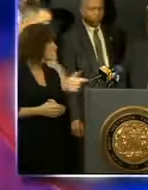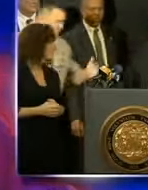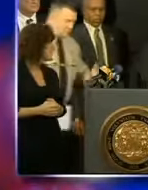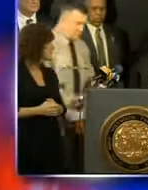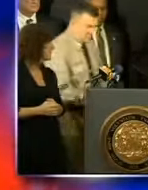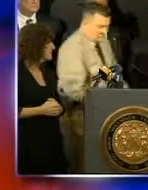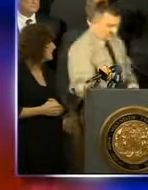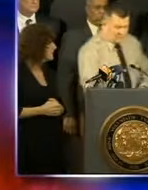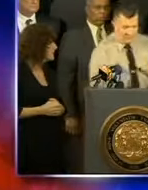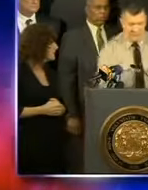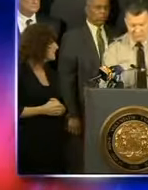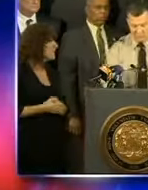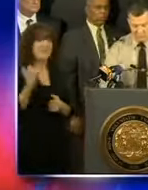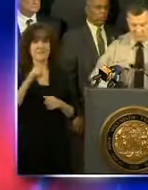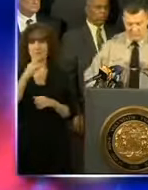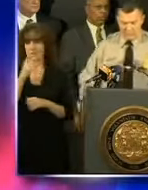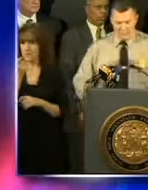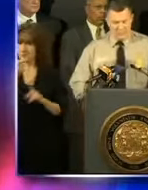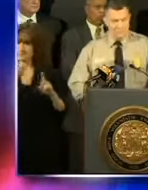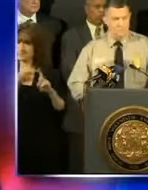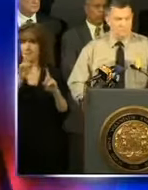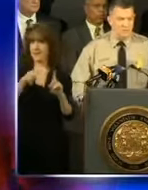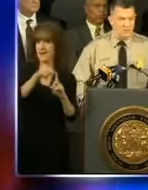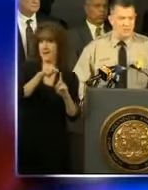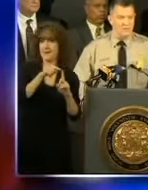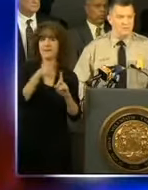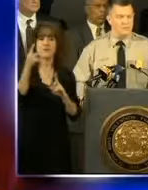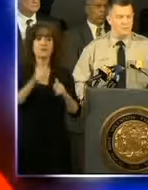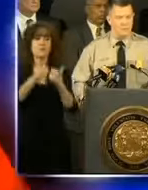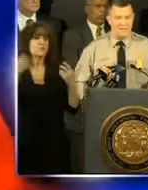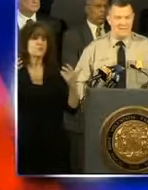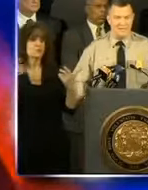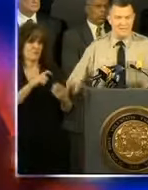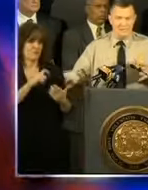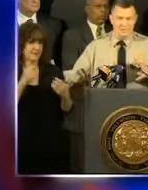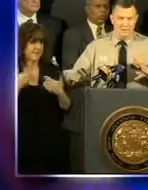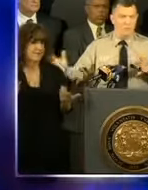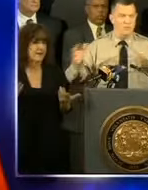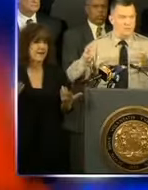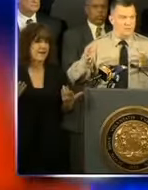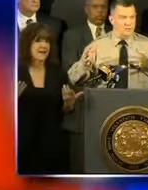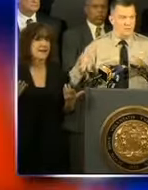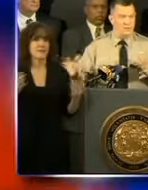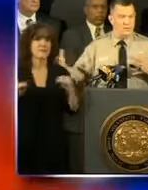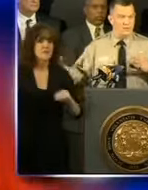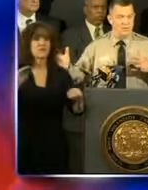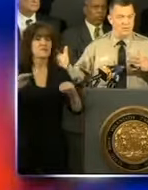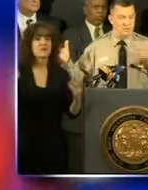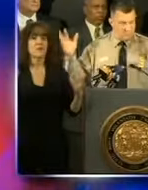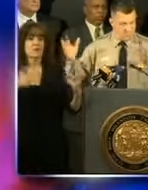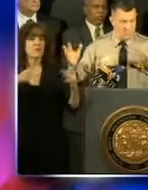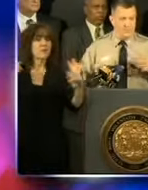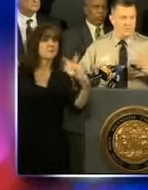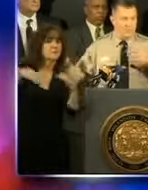know what you're looking at on the right hand of your screen. Baltimore City Police have sent this out. This is a big fire, Federal Street